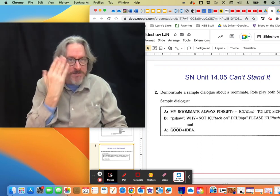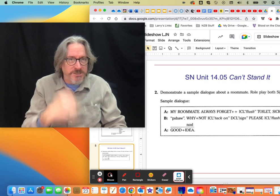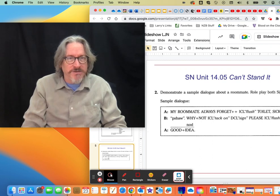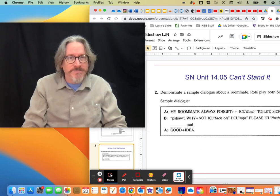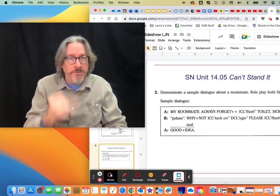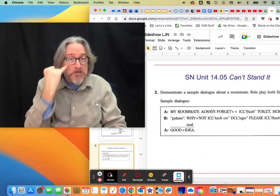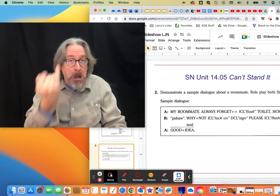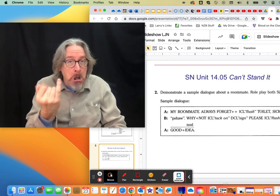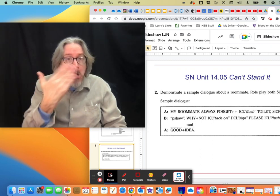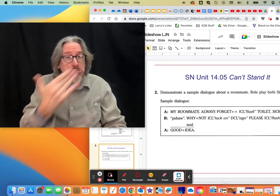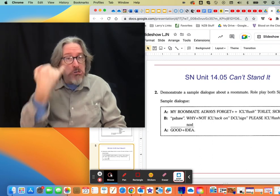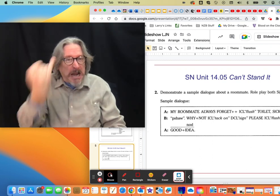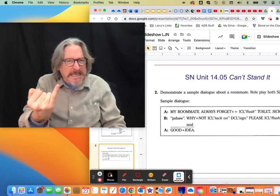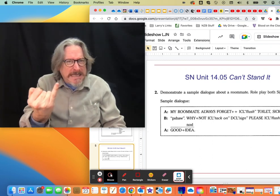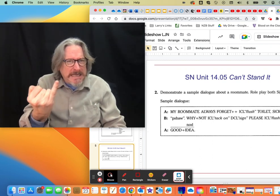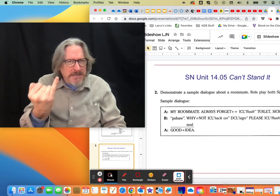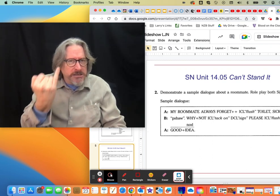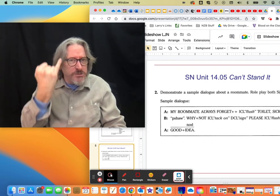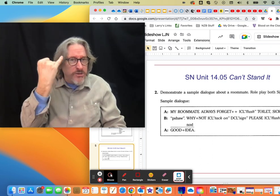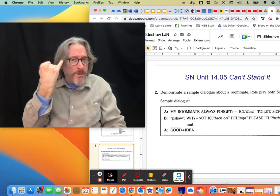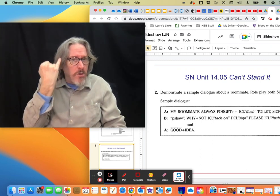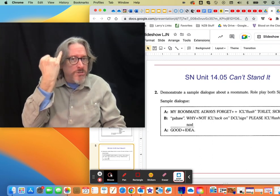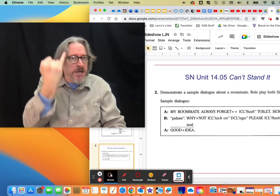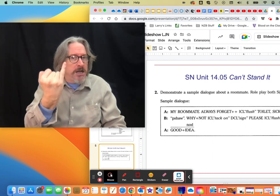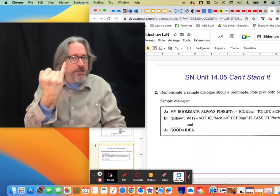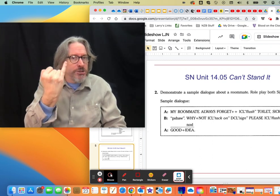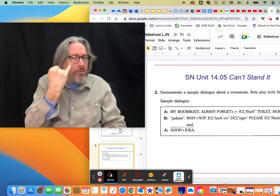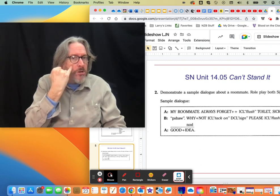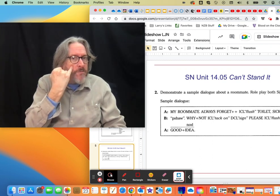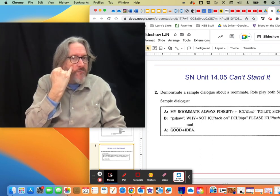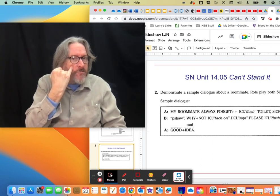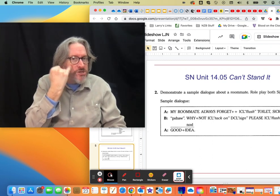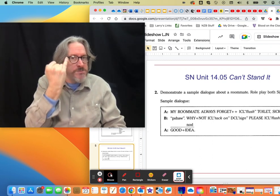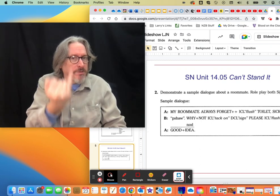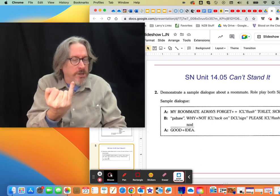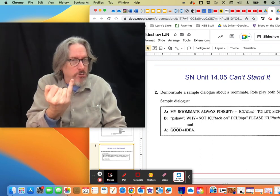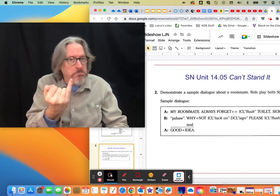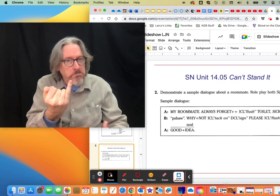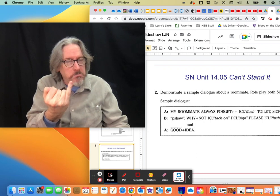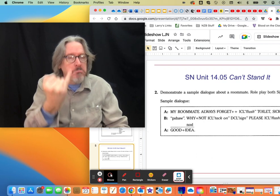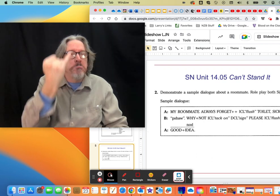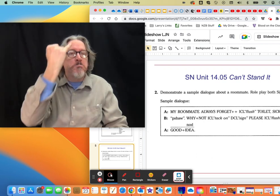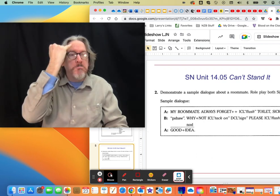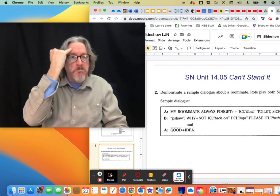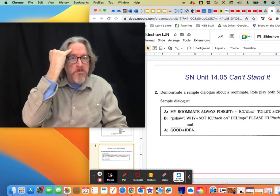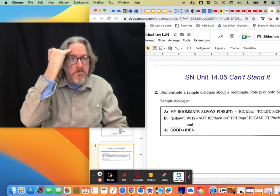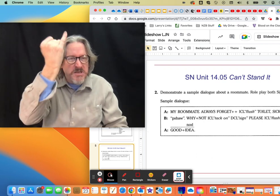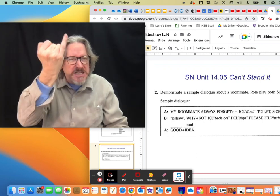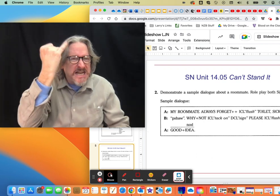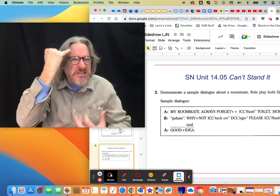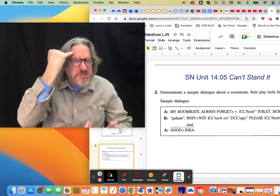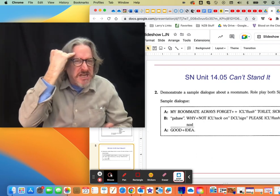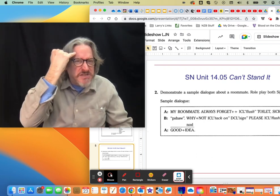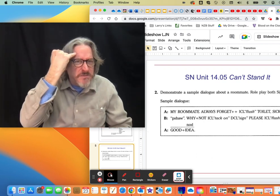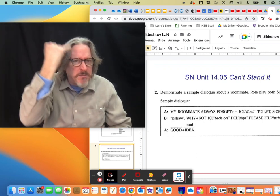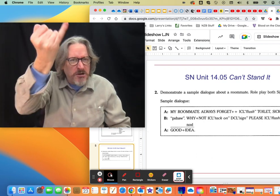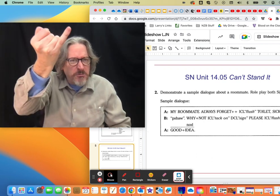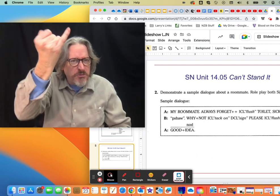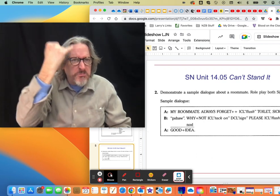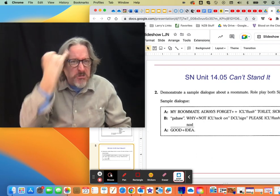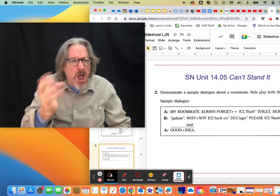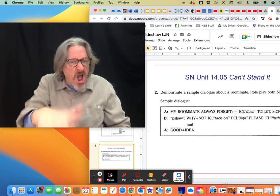you don't want to smudge it, right? So, good idea. So either we won't touch or we'll come from just below. But the technical sign is